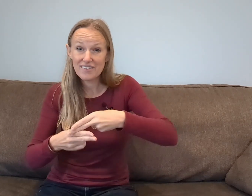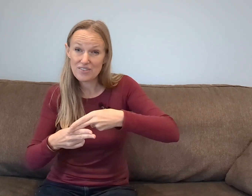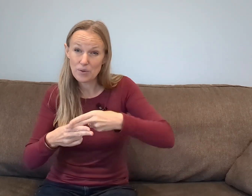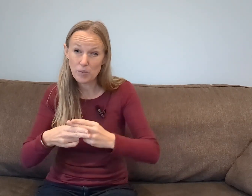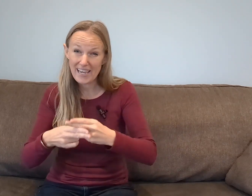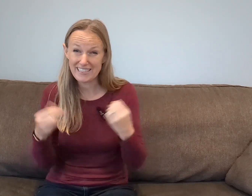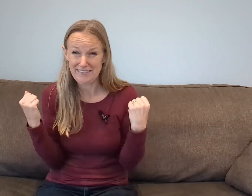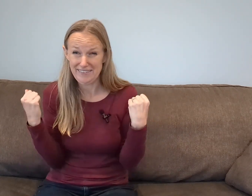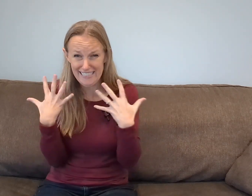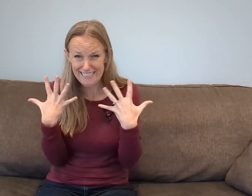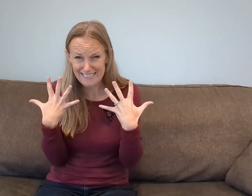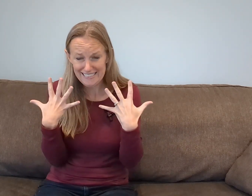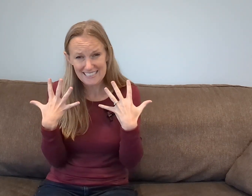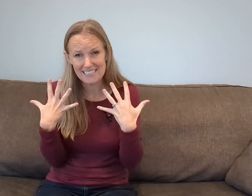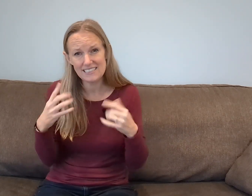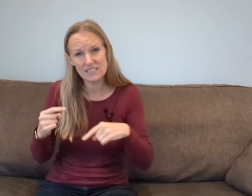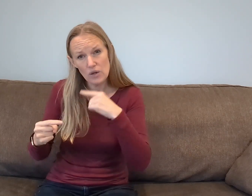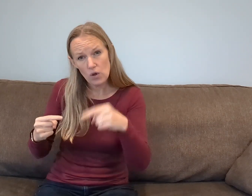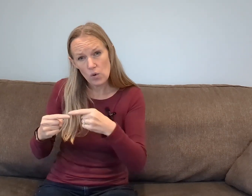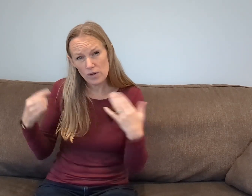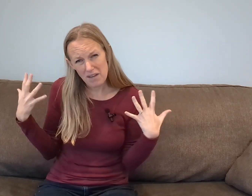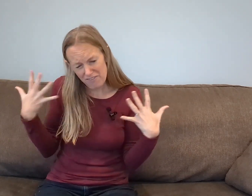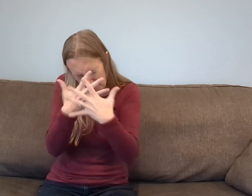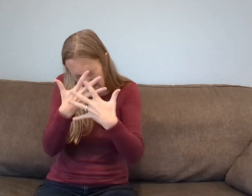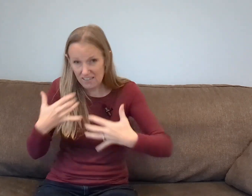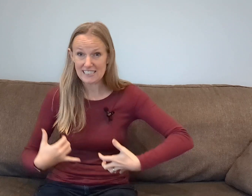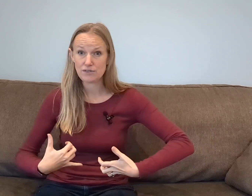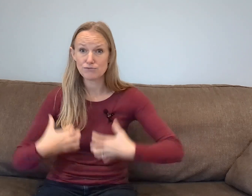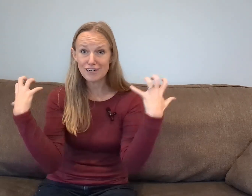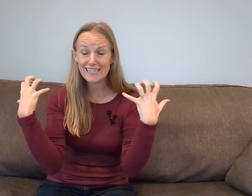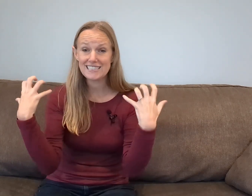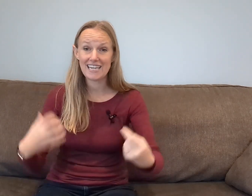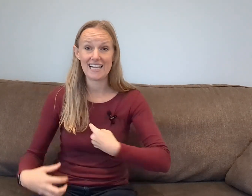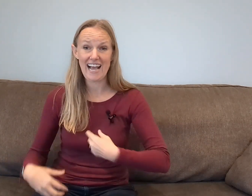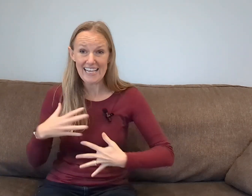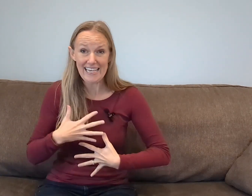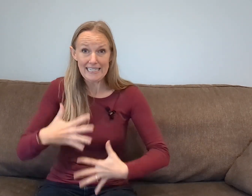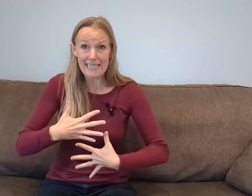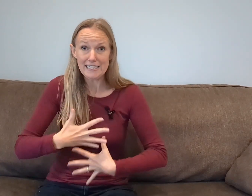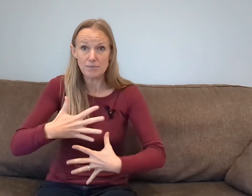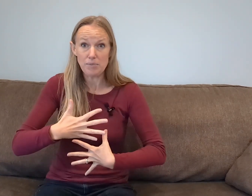the weight of anxiousness, when my fear is raging and I can't catch my